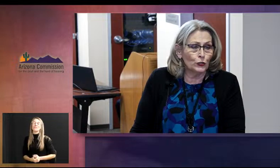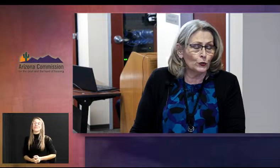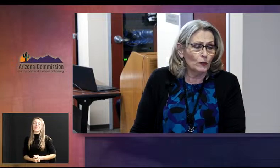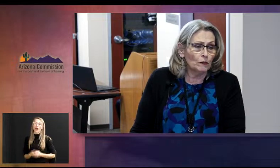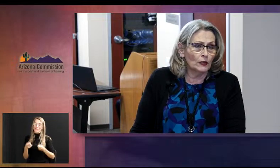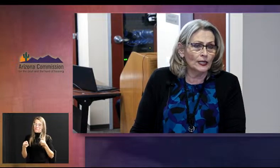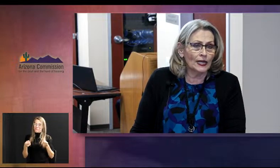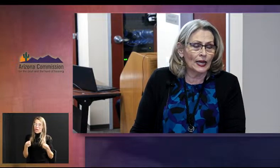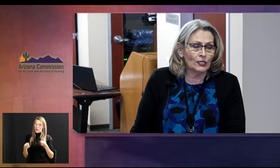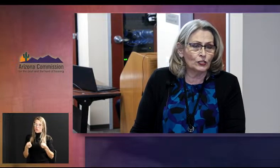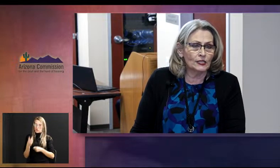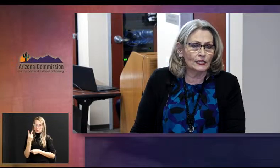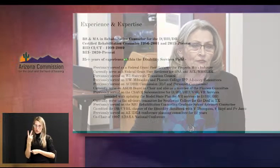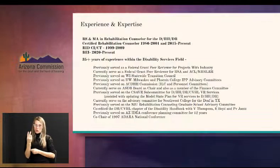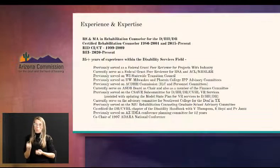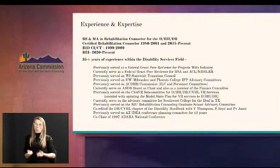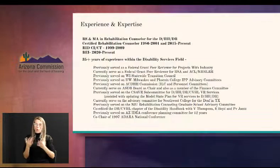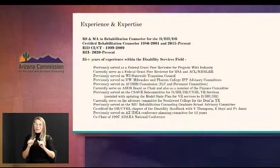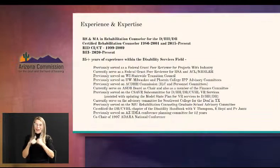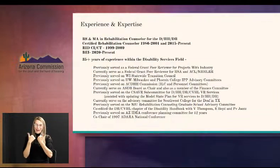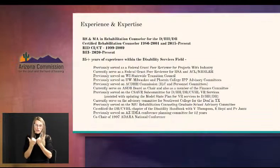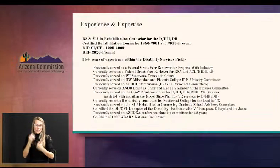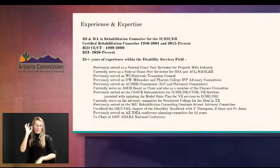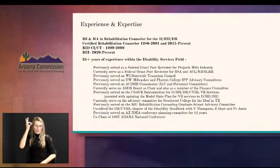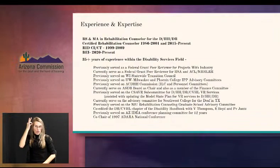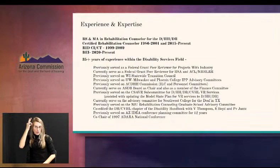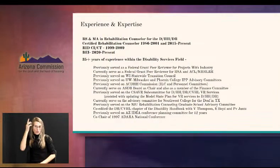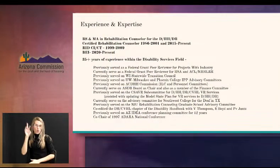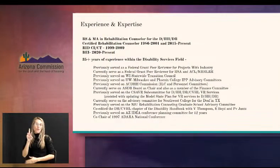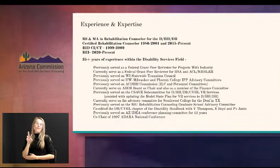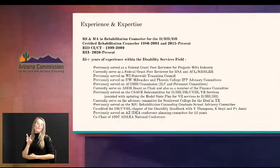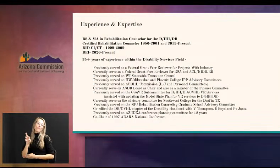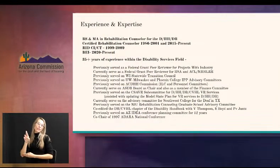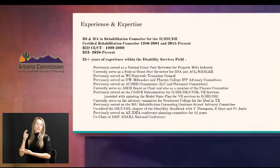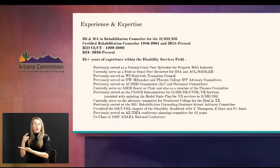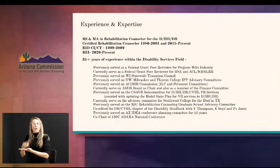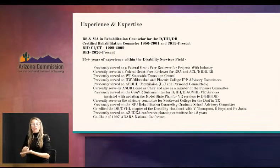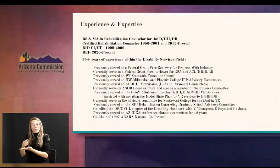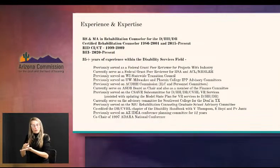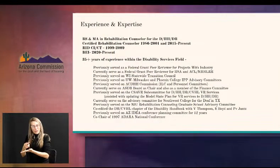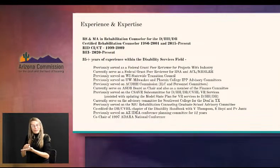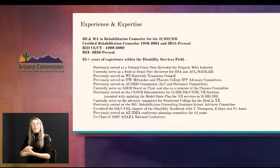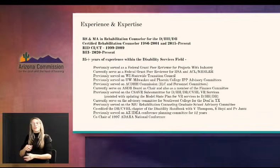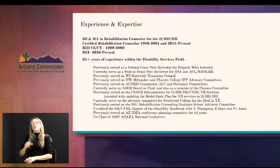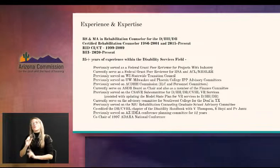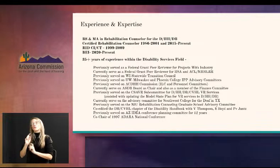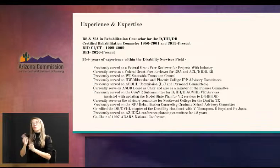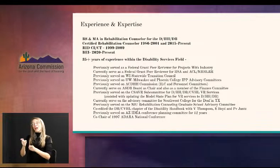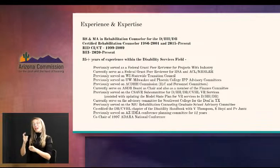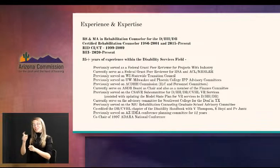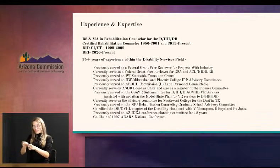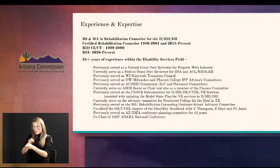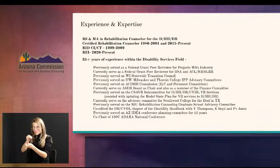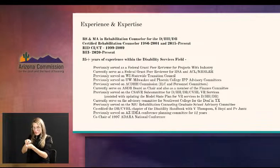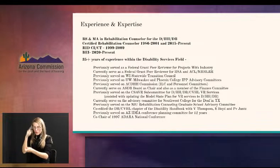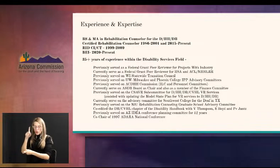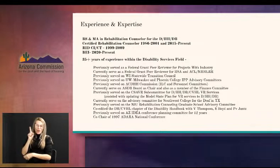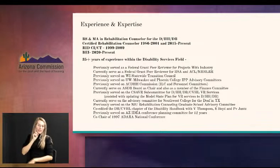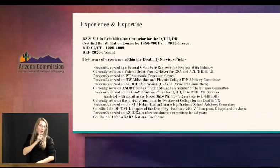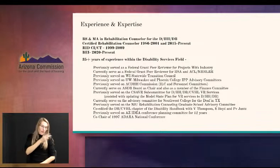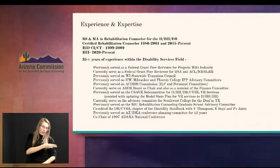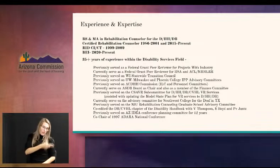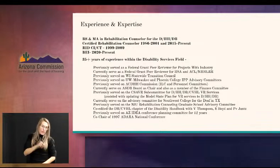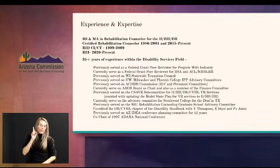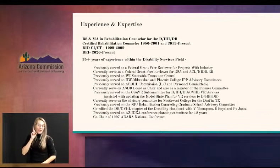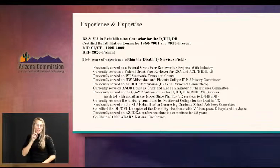managed 2 multi-agency federal rehabilitation grants that were specific to deaf, hard of hearing, and deaf-blind youth, and